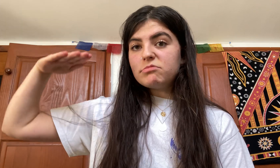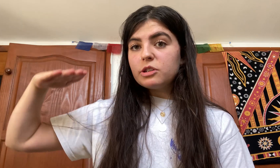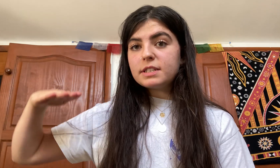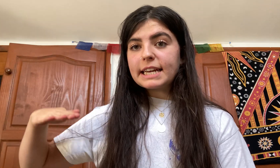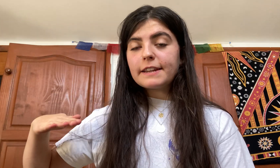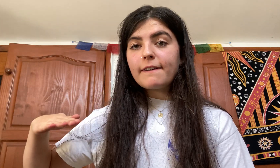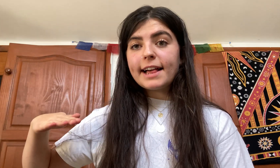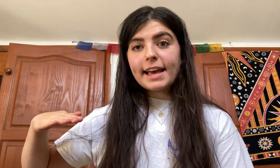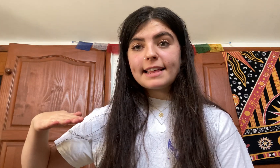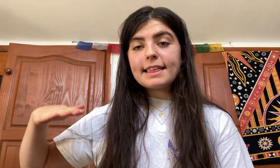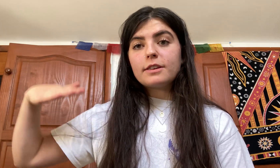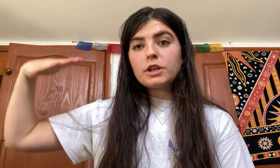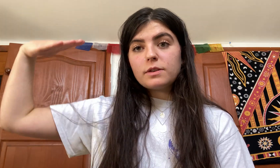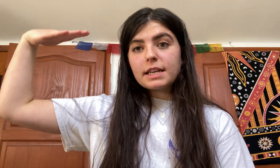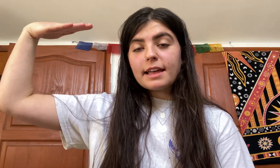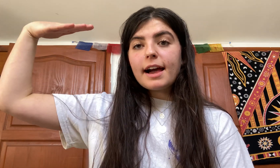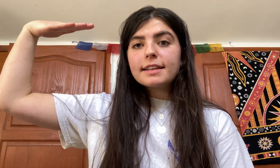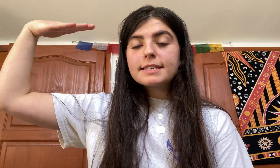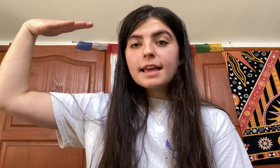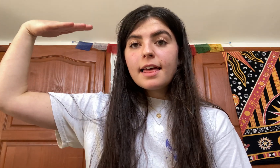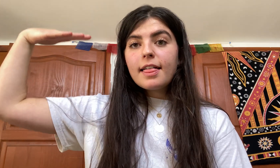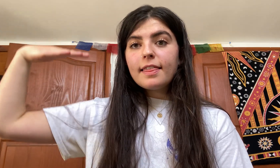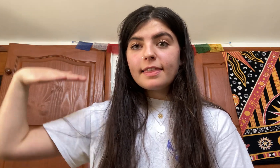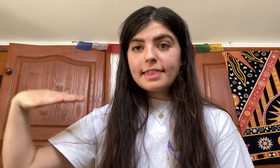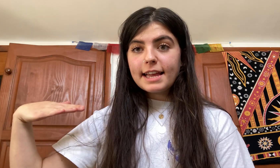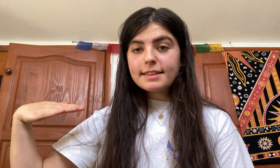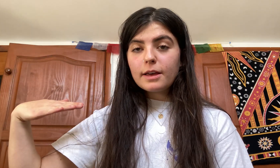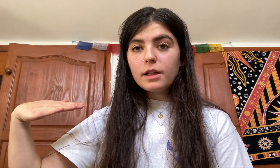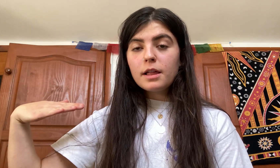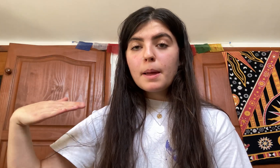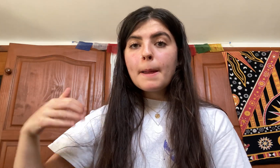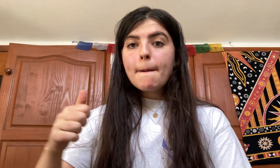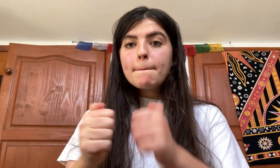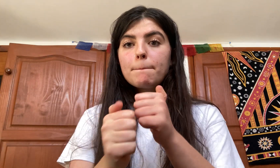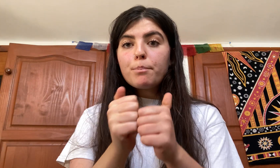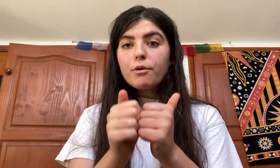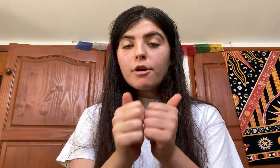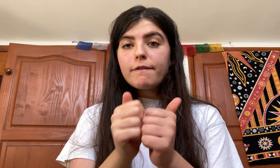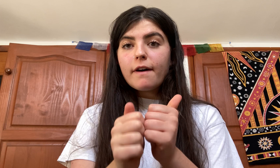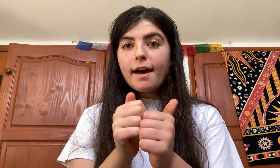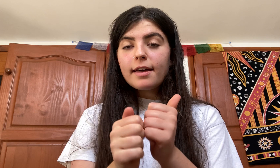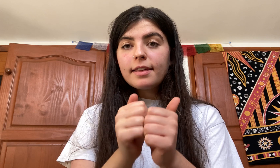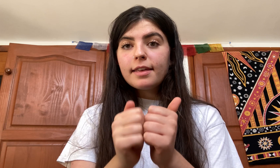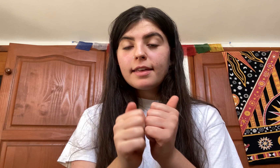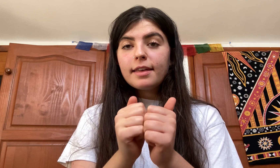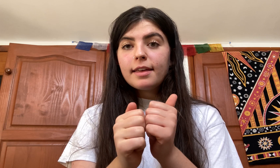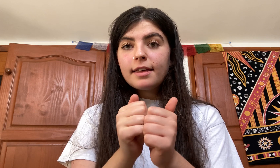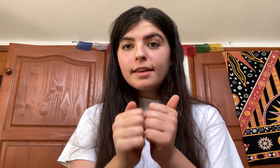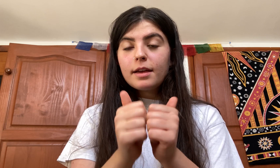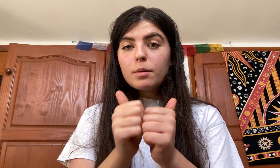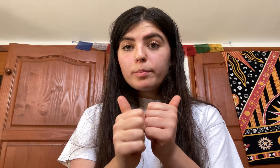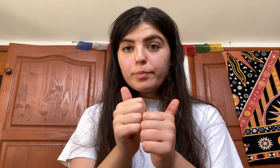just signify that he's little using the height, little brother